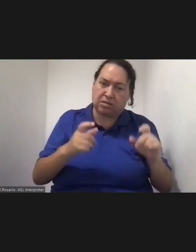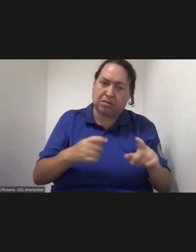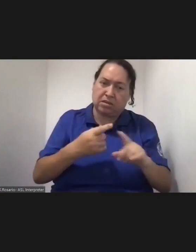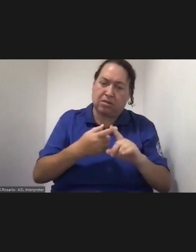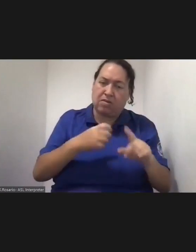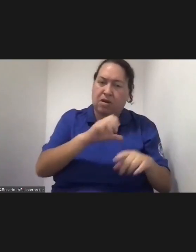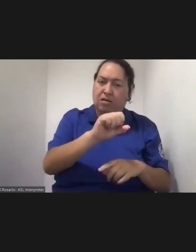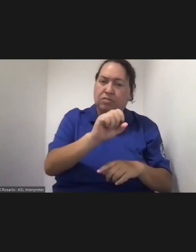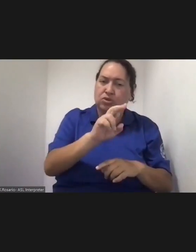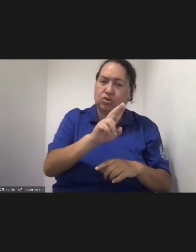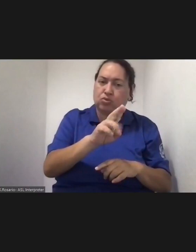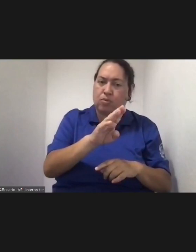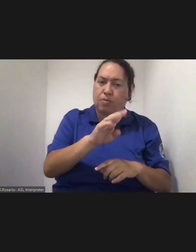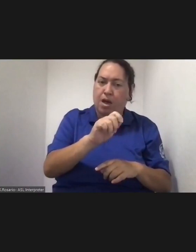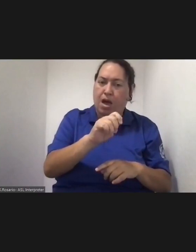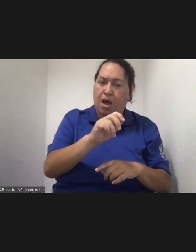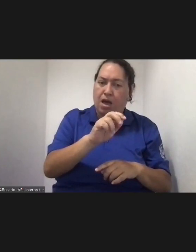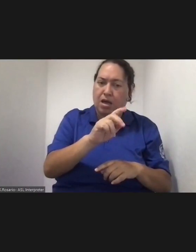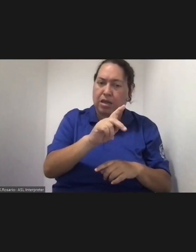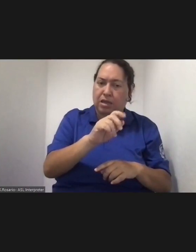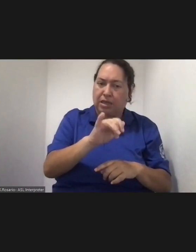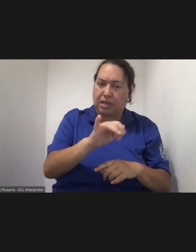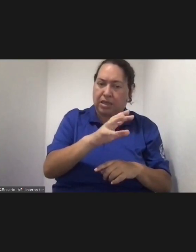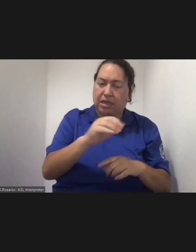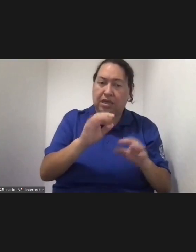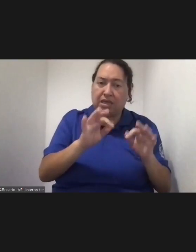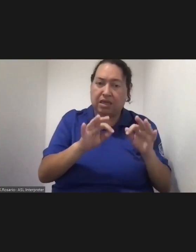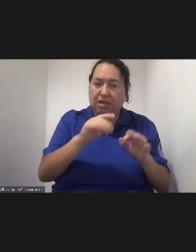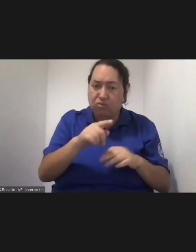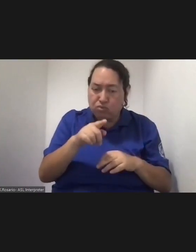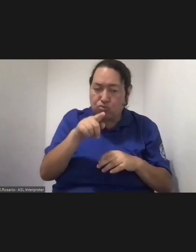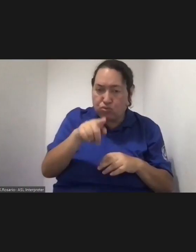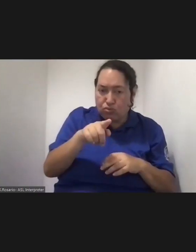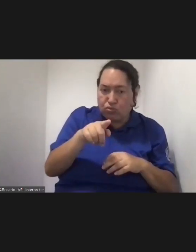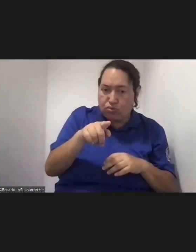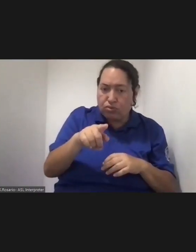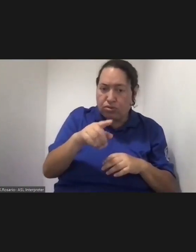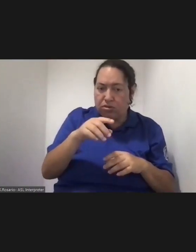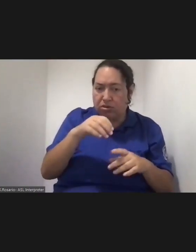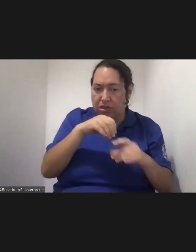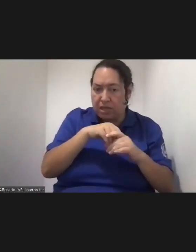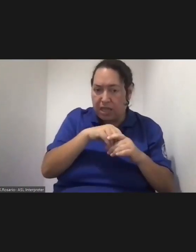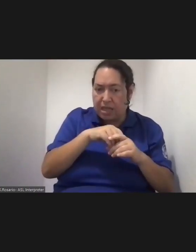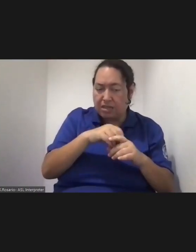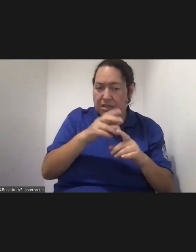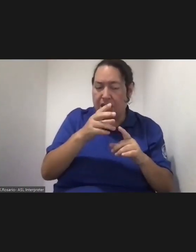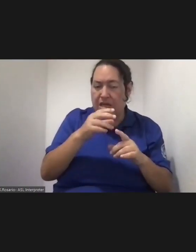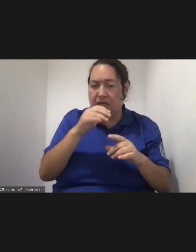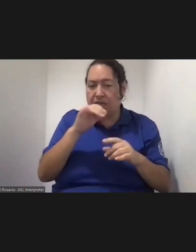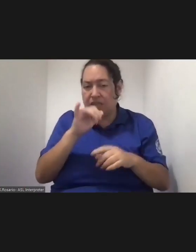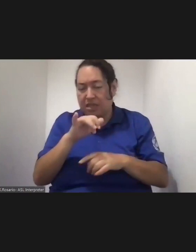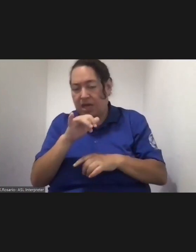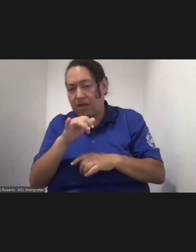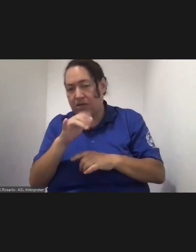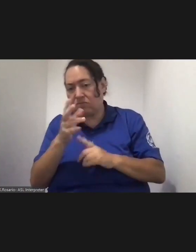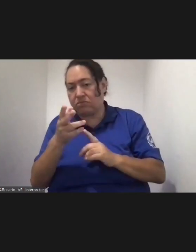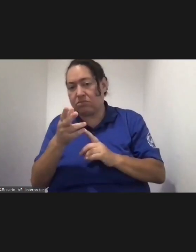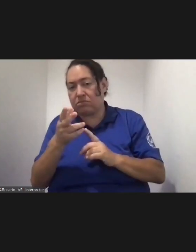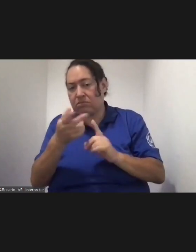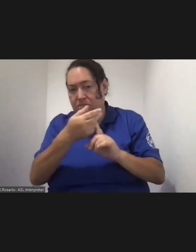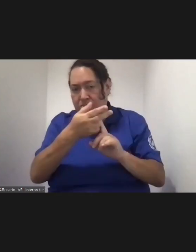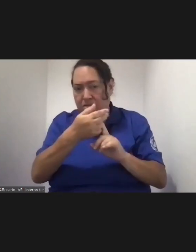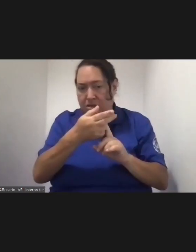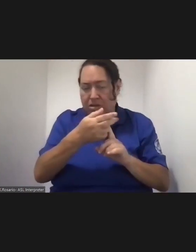So if you, Nestor, was at Subaki eating between